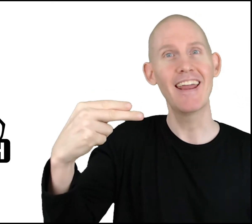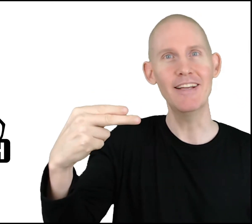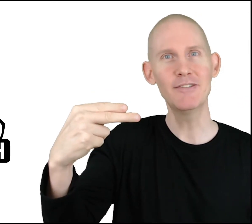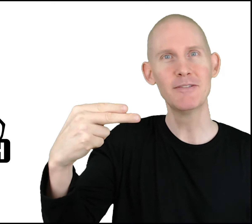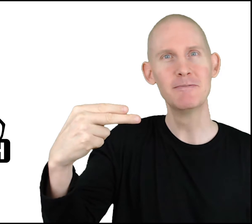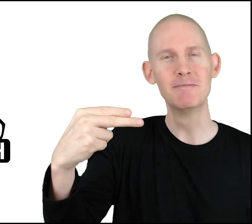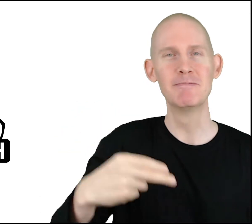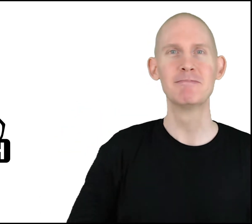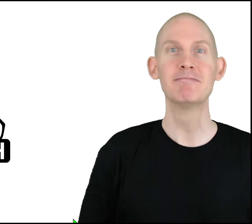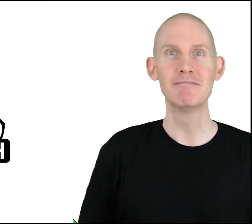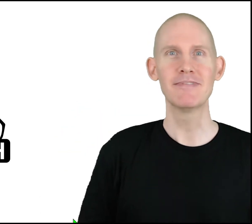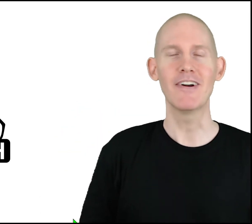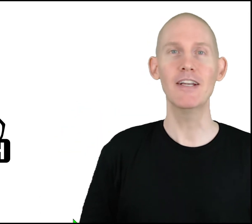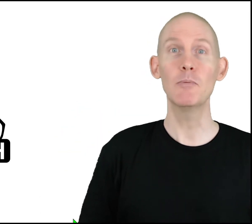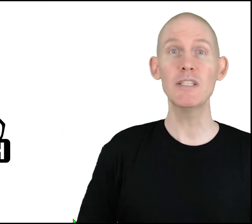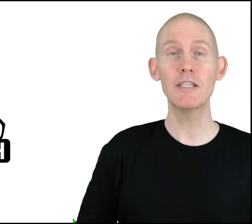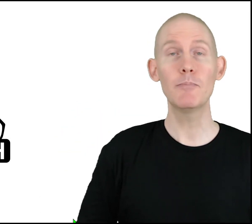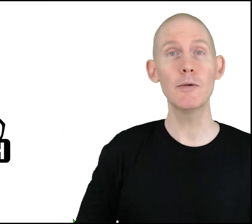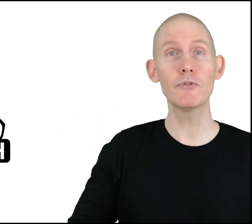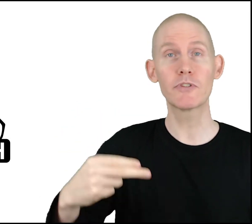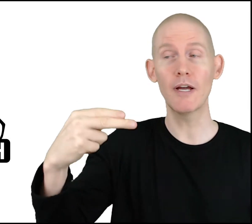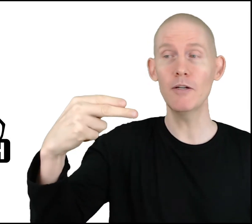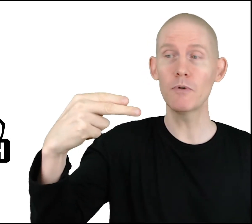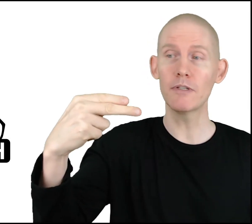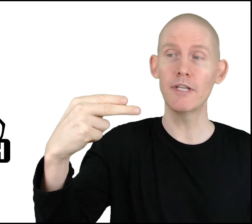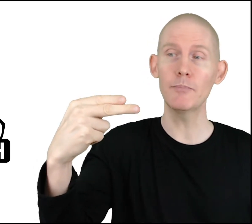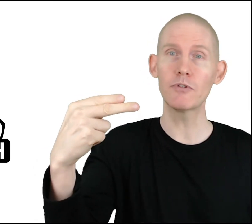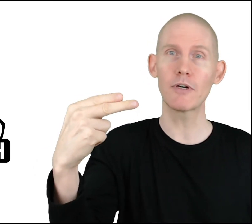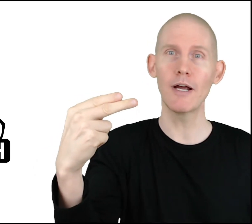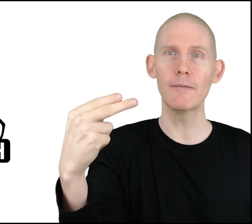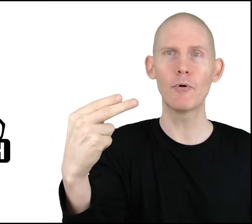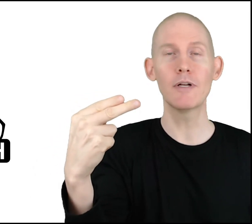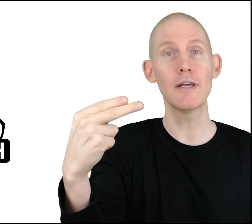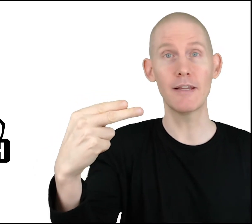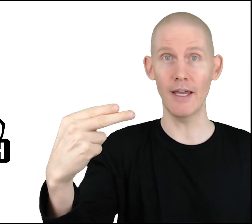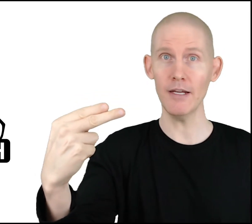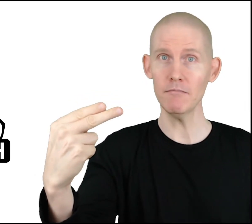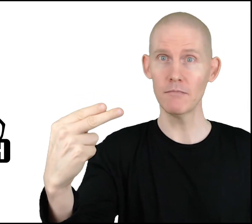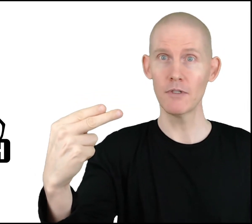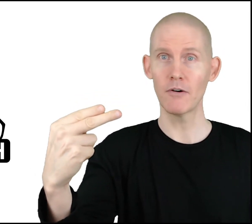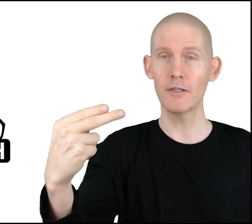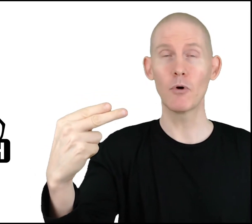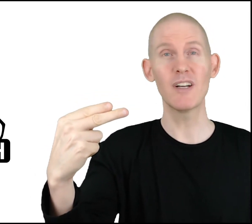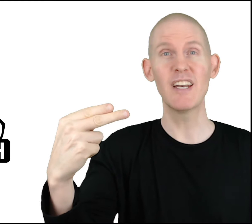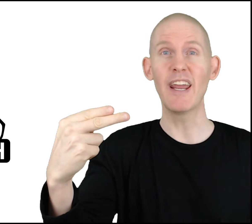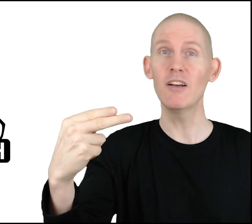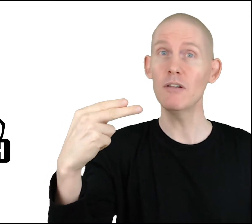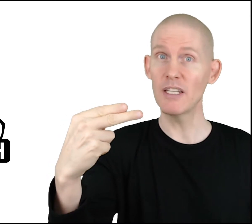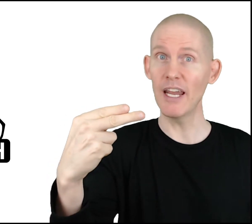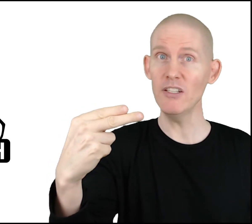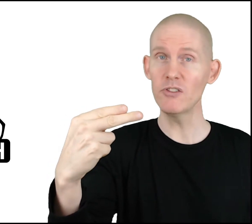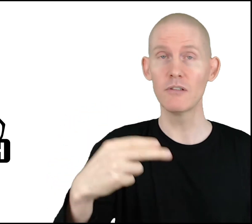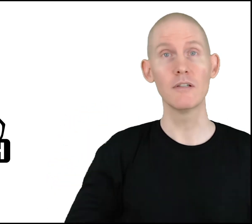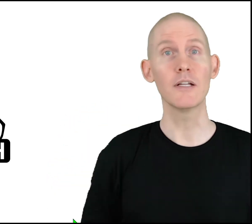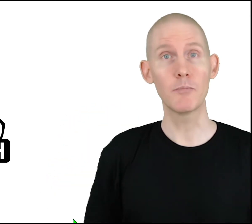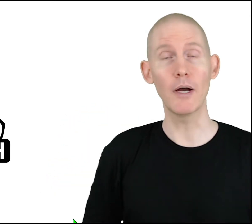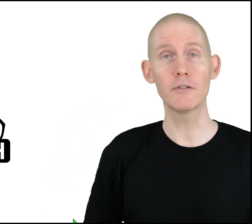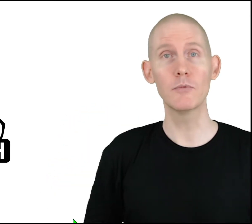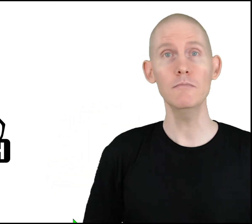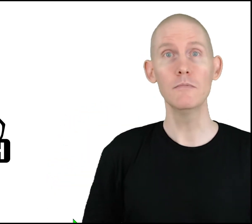H. All right, you may see people sign it where the tips are kind of pointed like that, right? More at an angle, an H. That's possible.